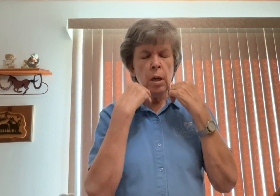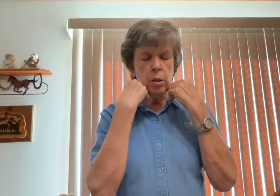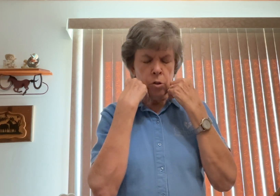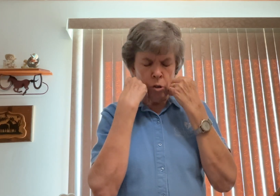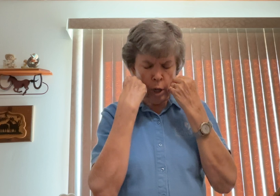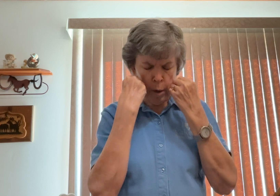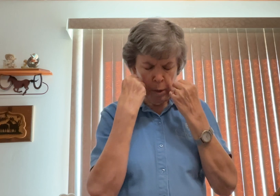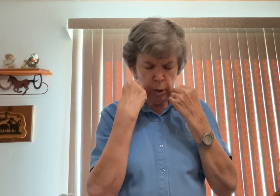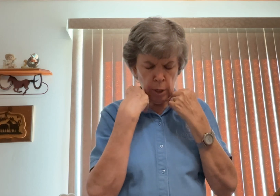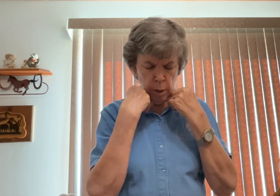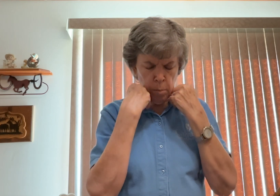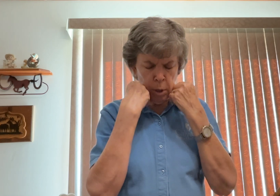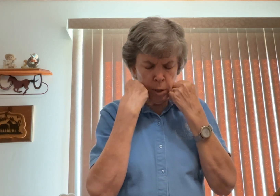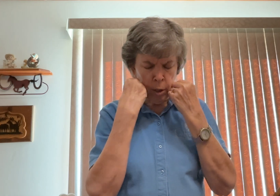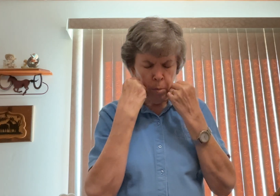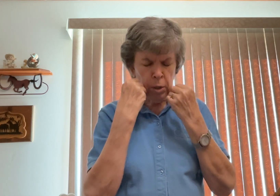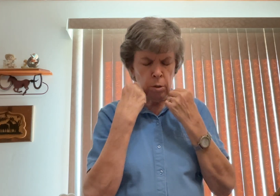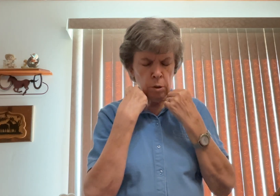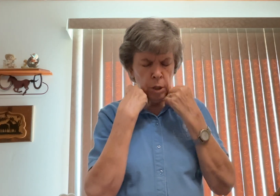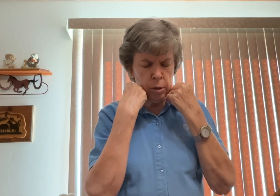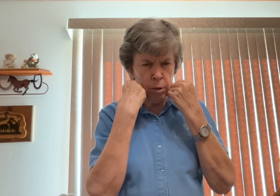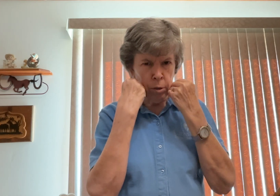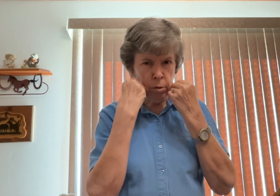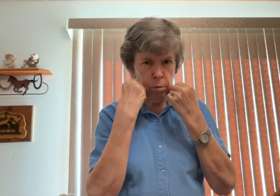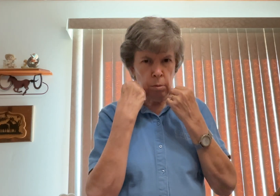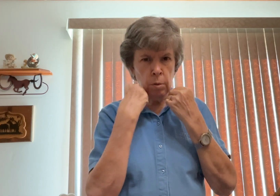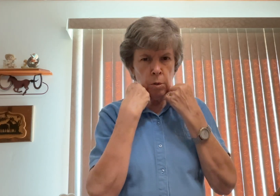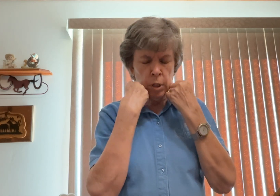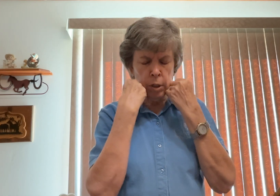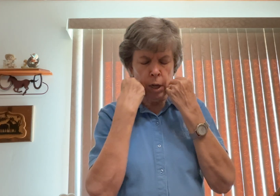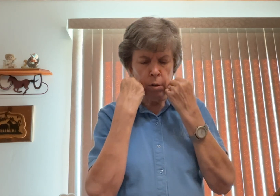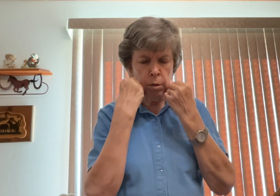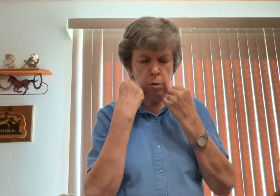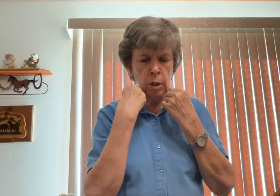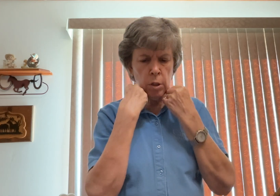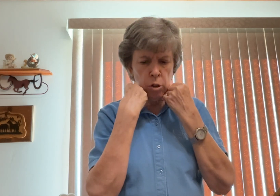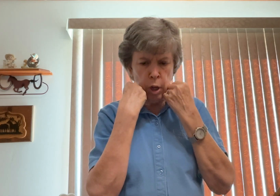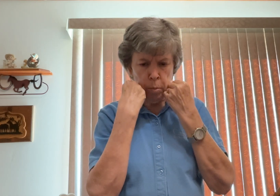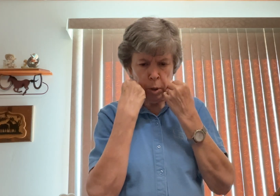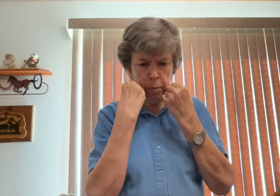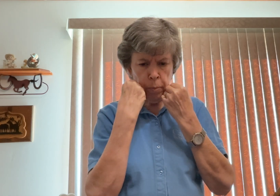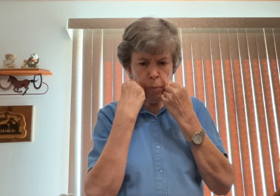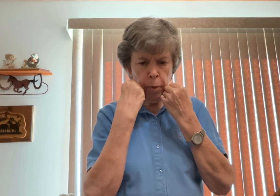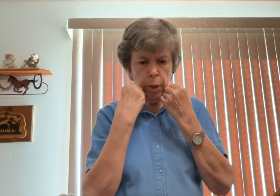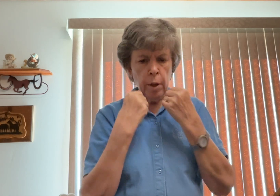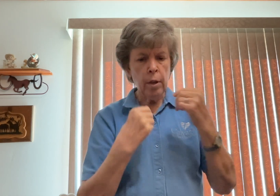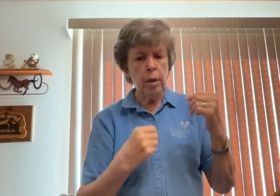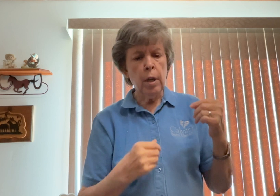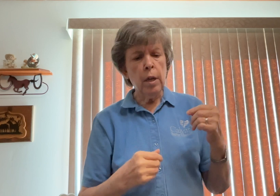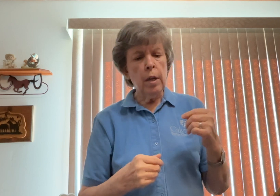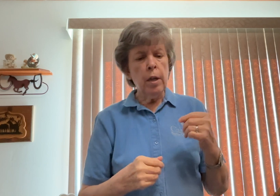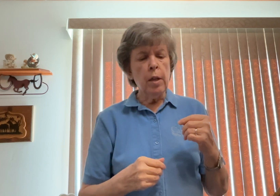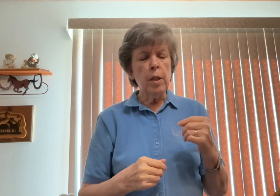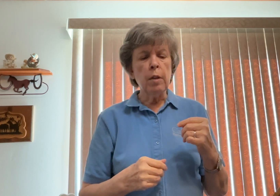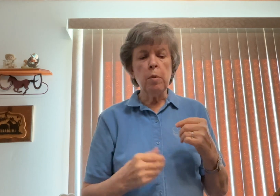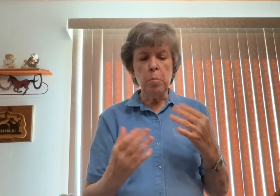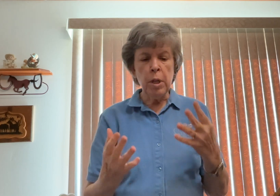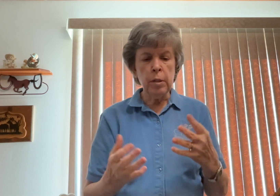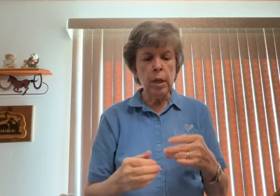and shame. It's like the blood's coming to your cheeks and you're looking down and looking ashamed. And then it repeats that